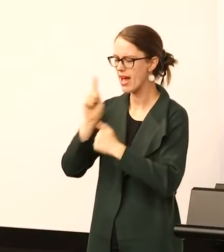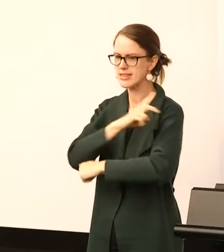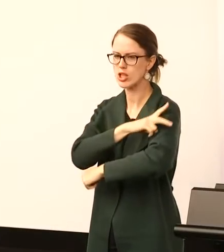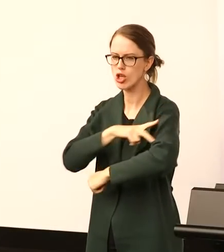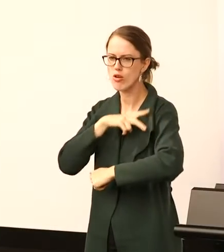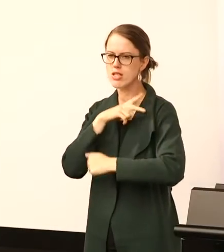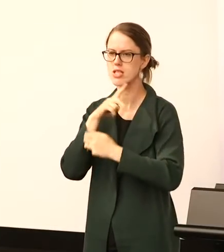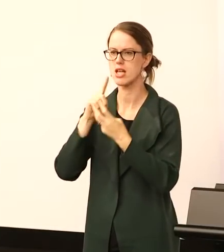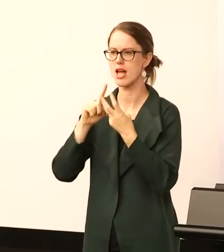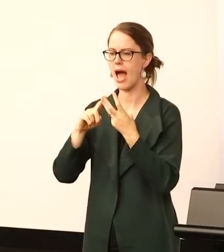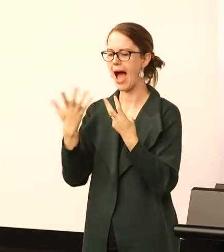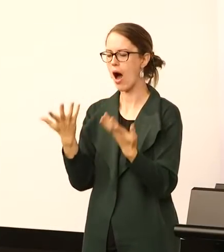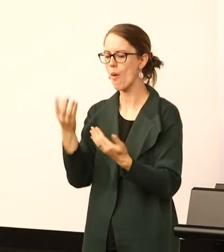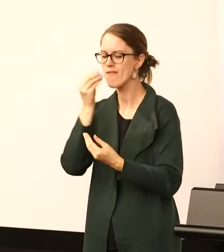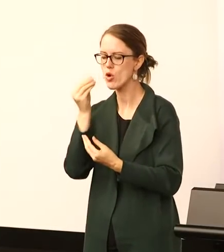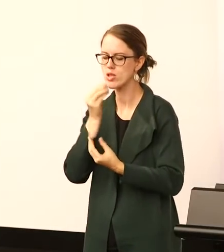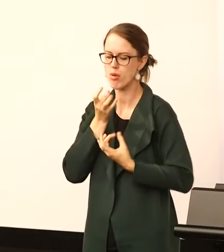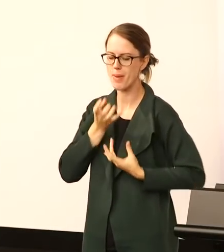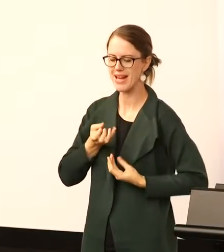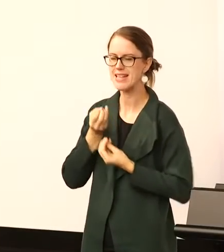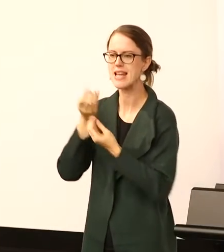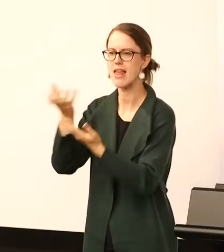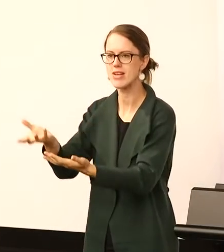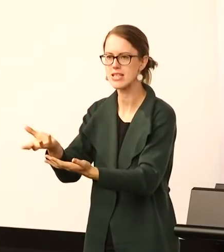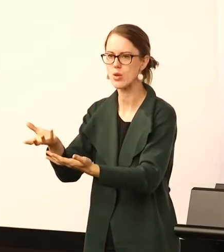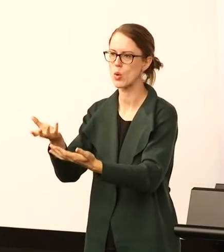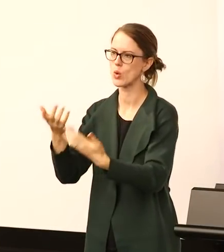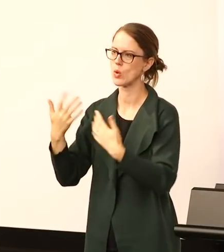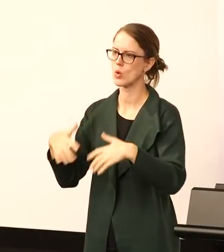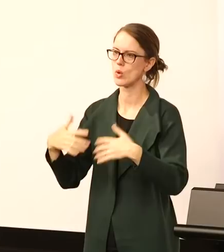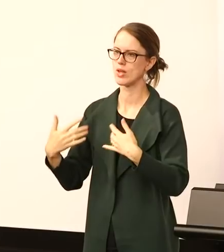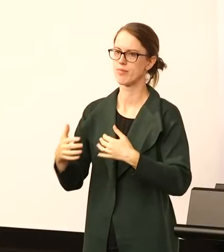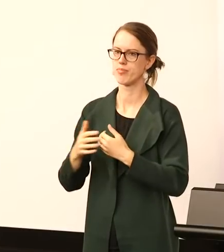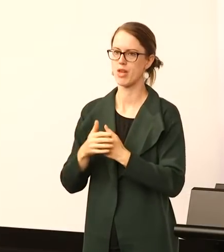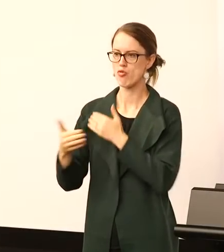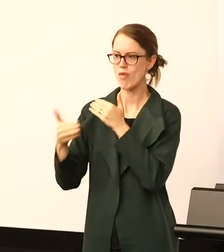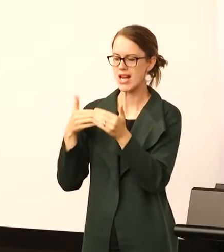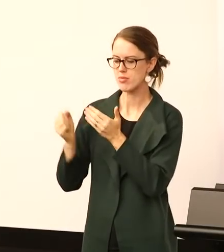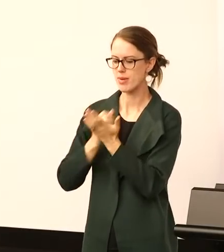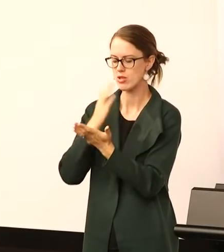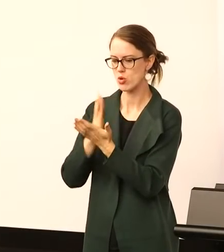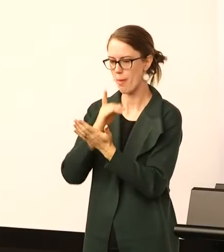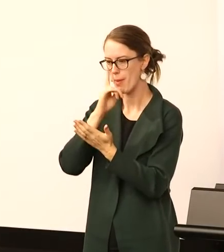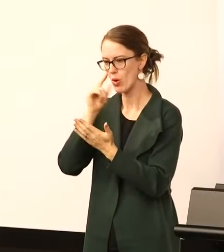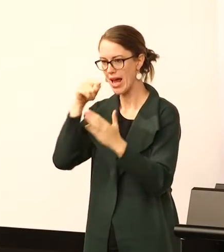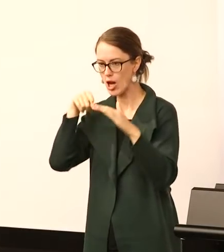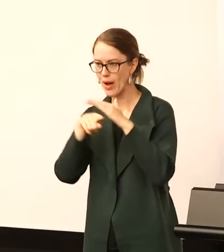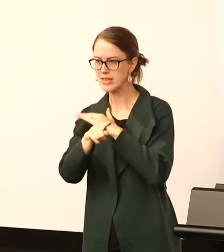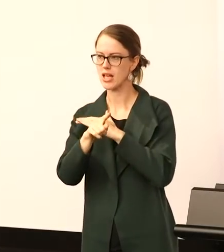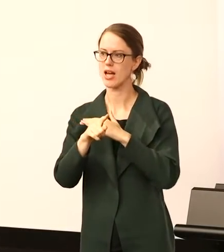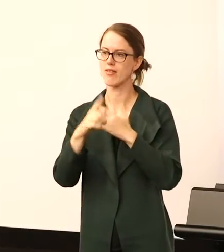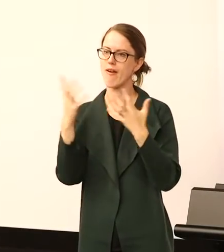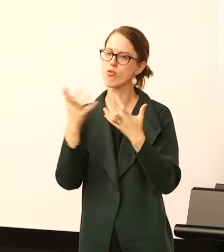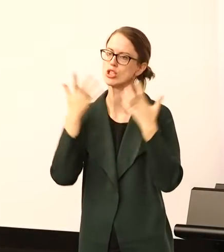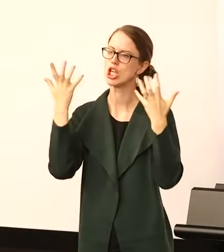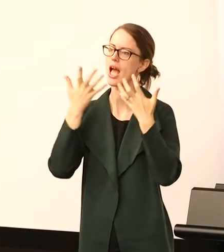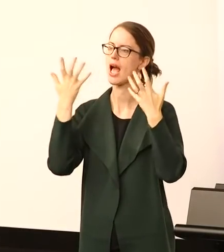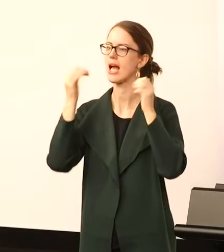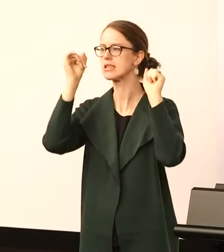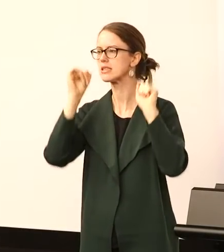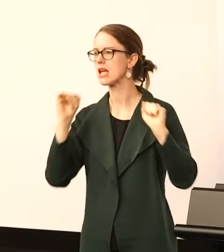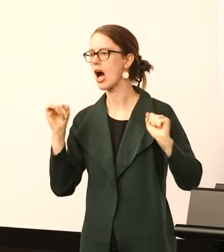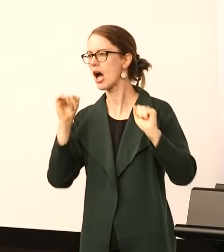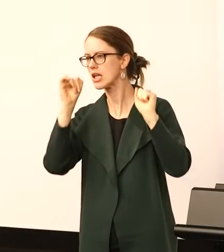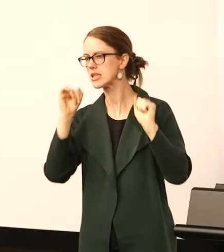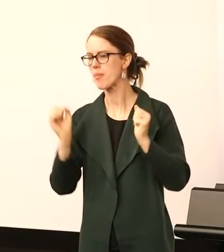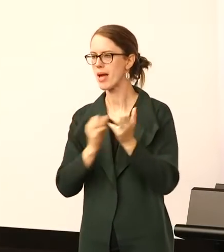security, the way food is prepared and delivered, the arrangements to ensure people can get out for physical activity,